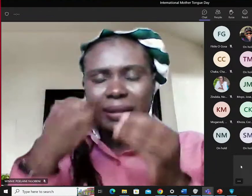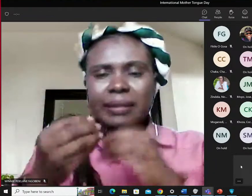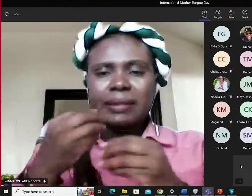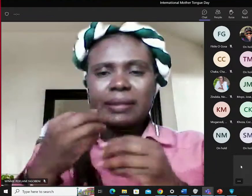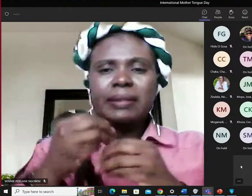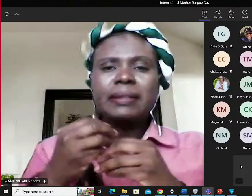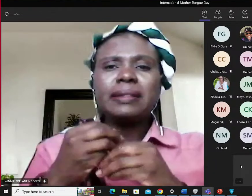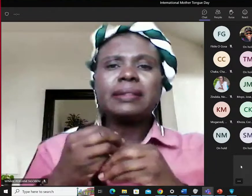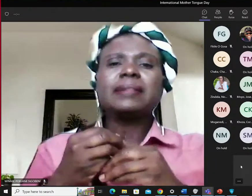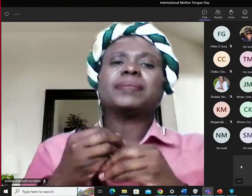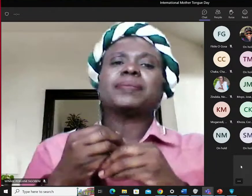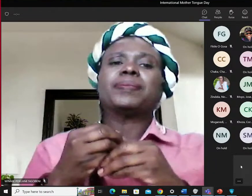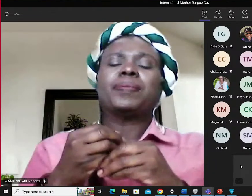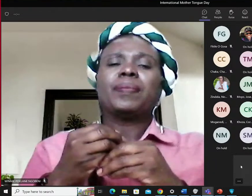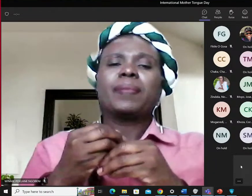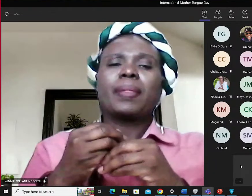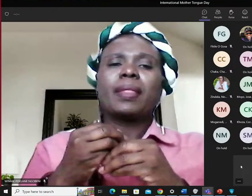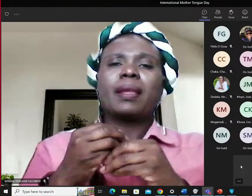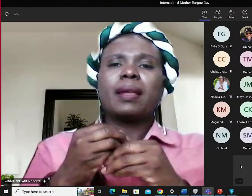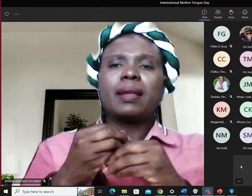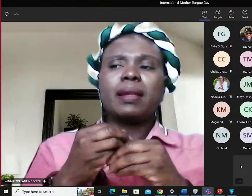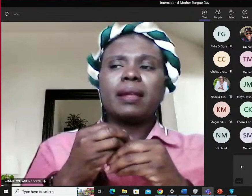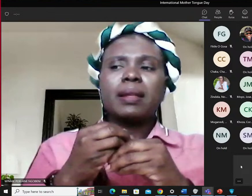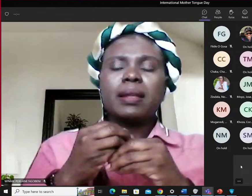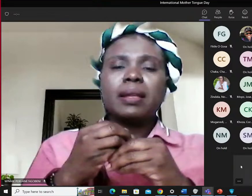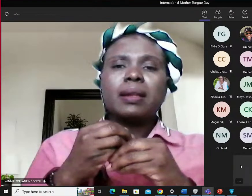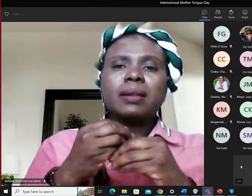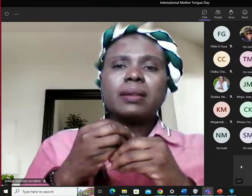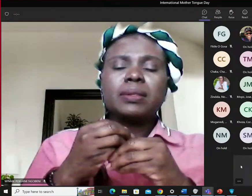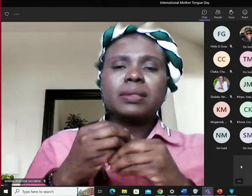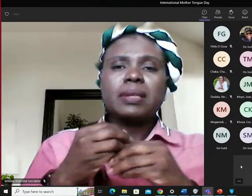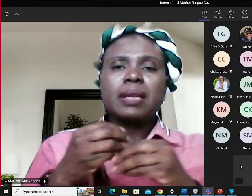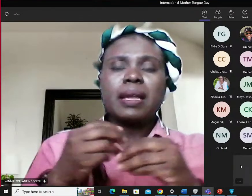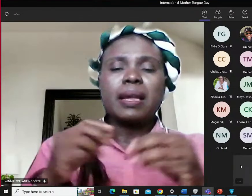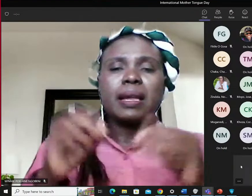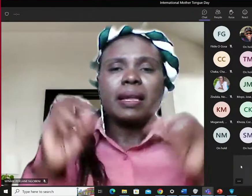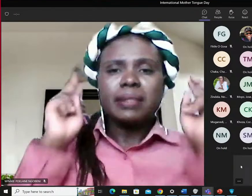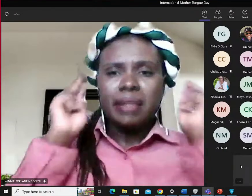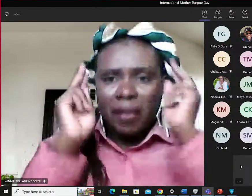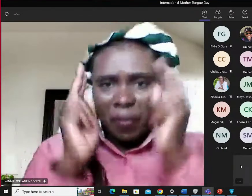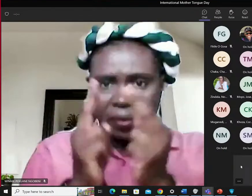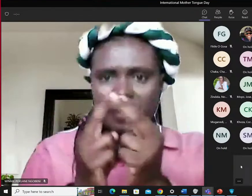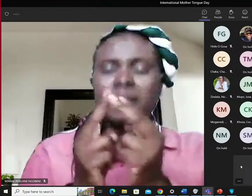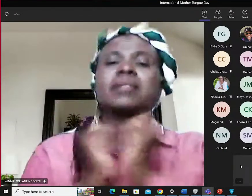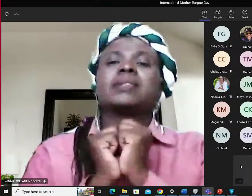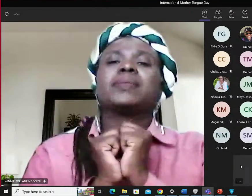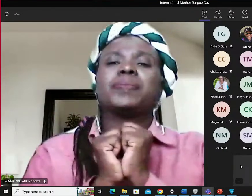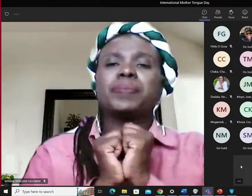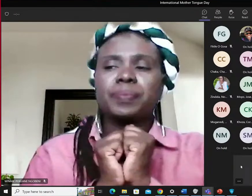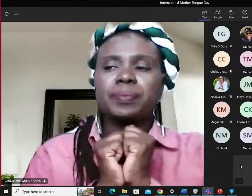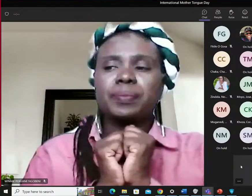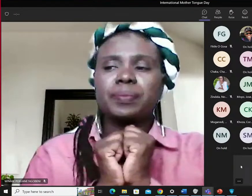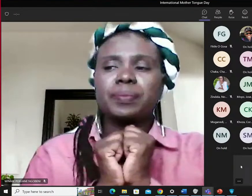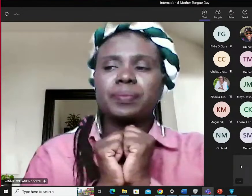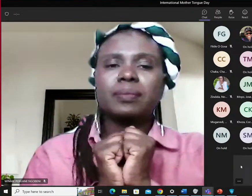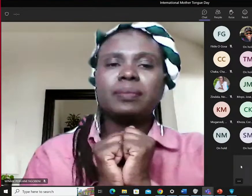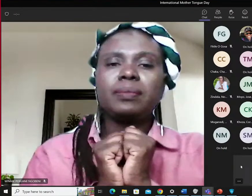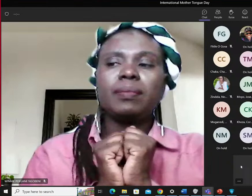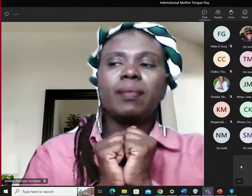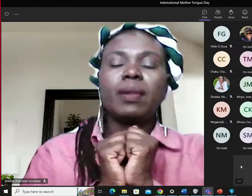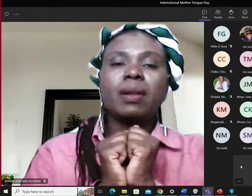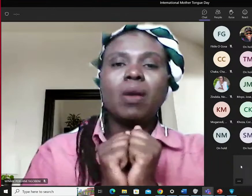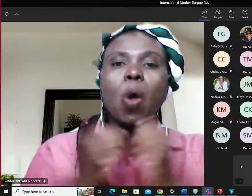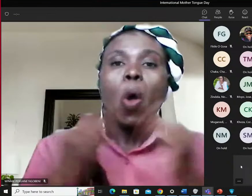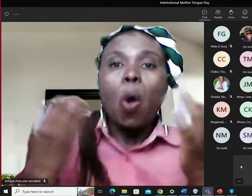Then in 2010, some of you who were here at UNISA at